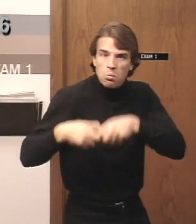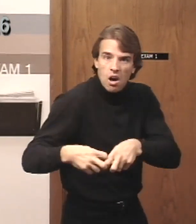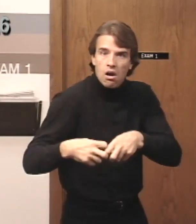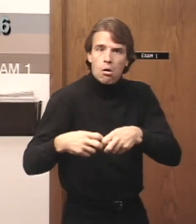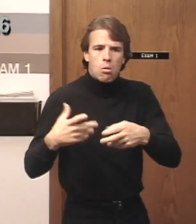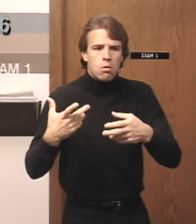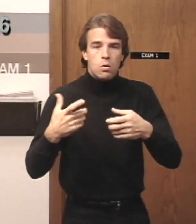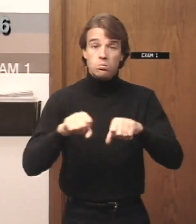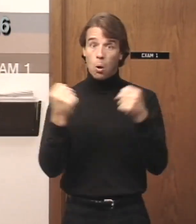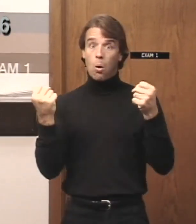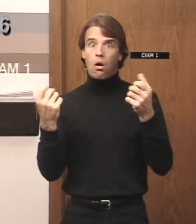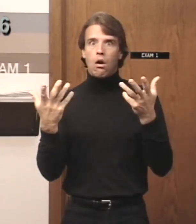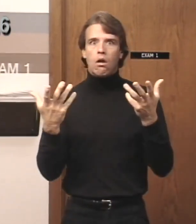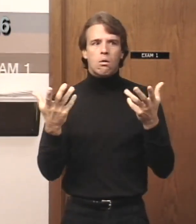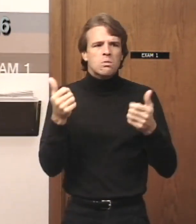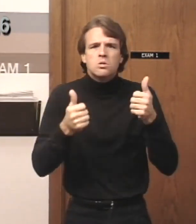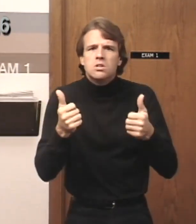it was twisted, sprained, or broke.